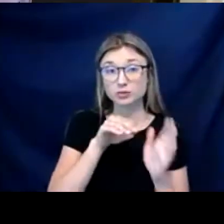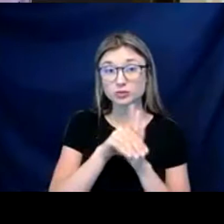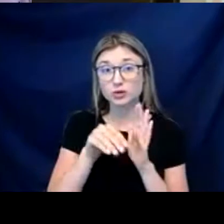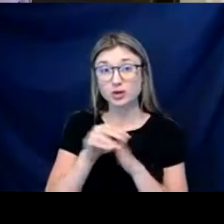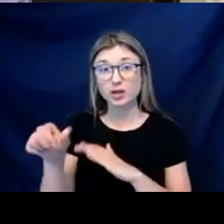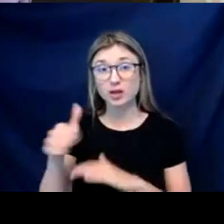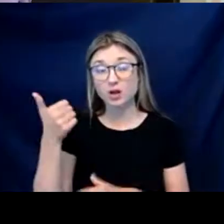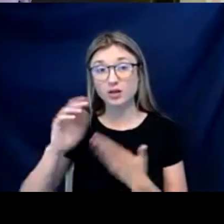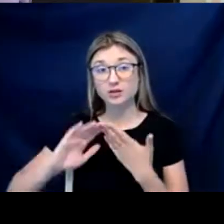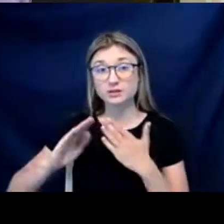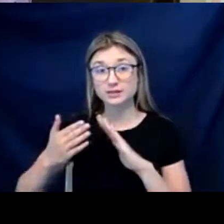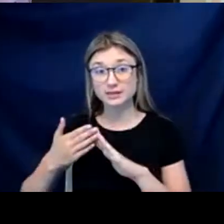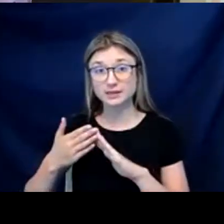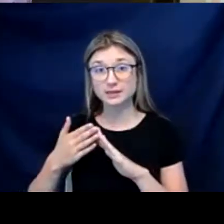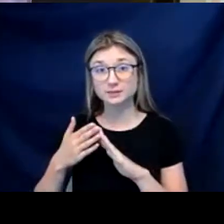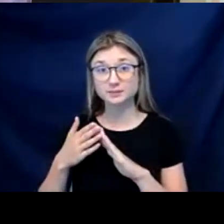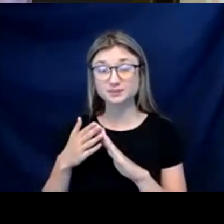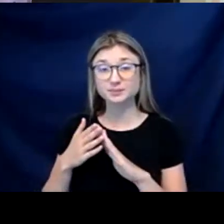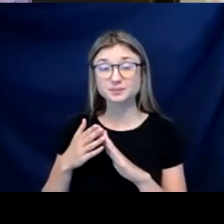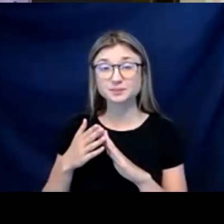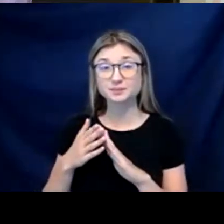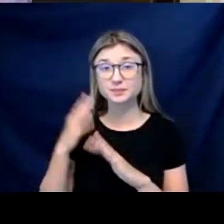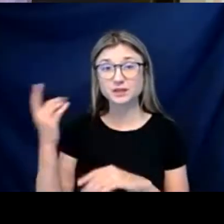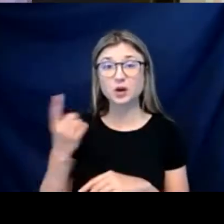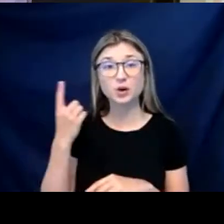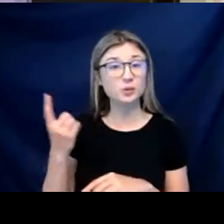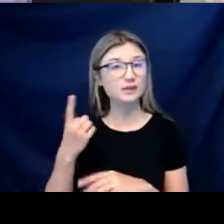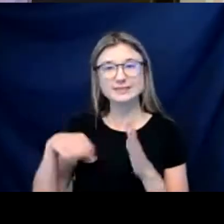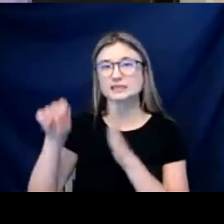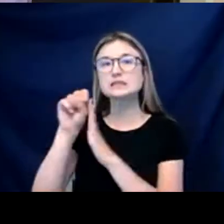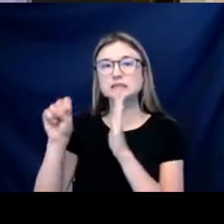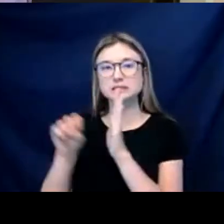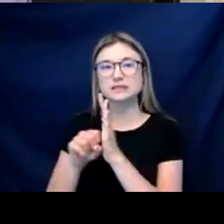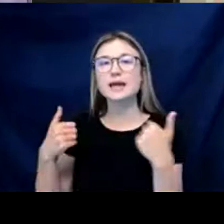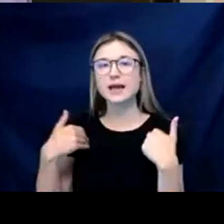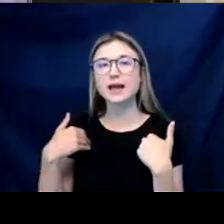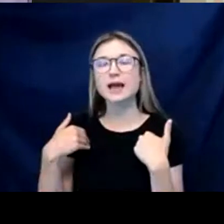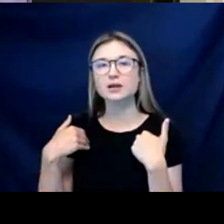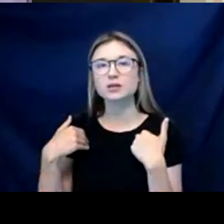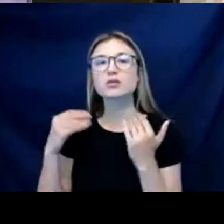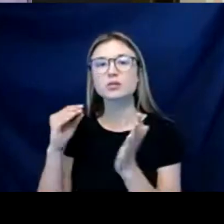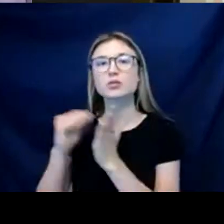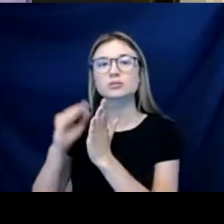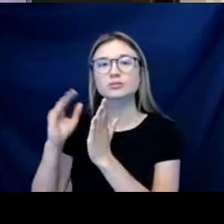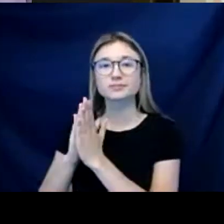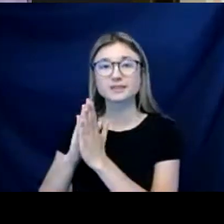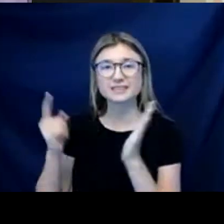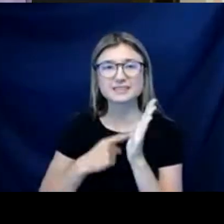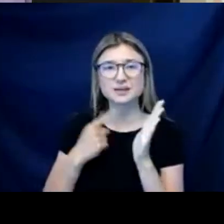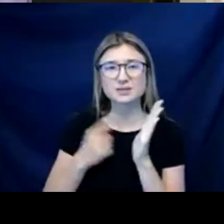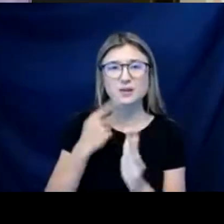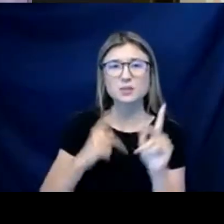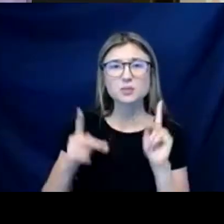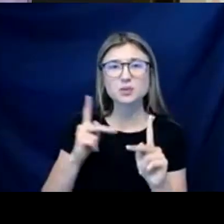similar legislation, it was always what the state had on the books. And sometimes it was like people were going to resort to that.